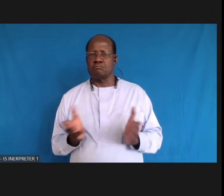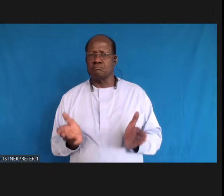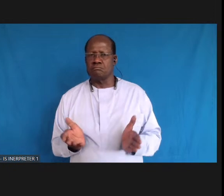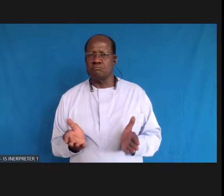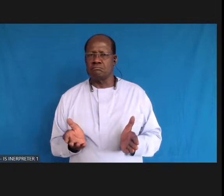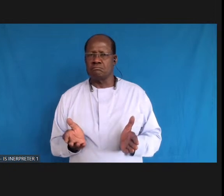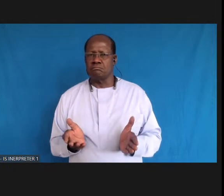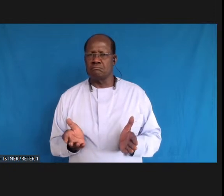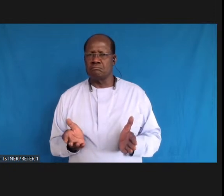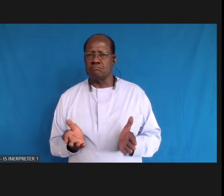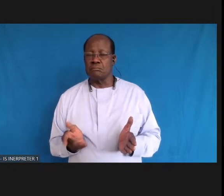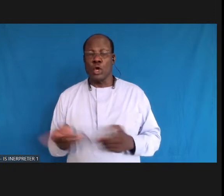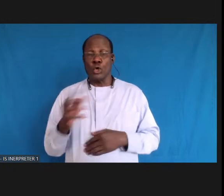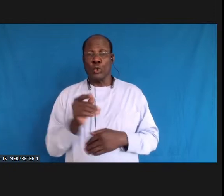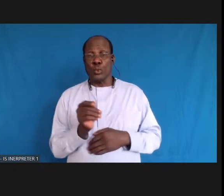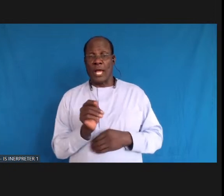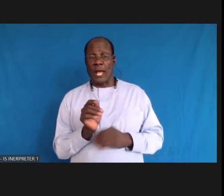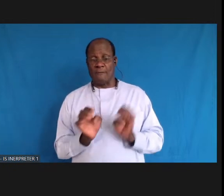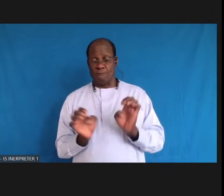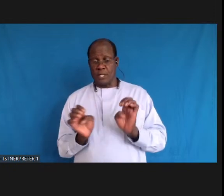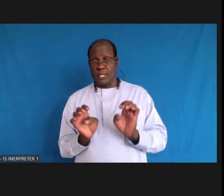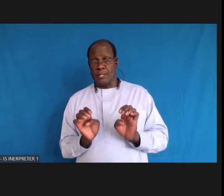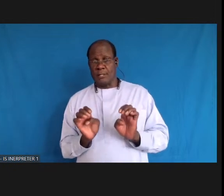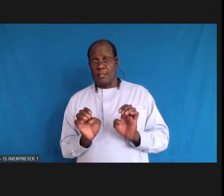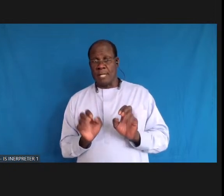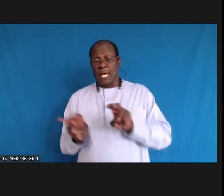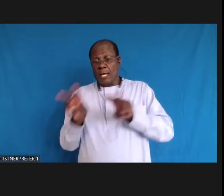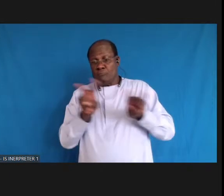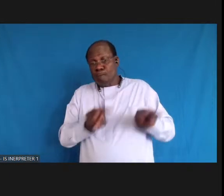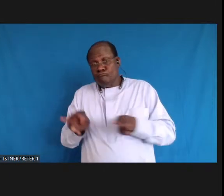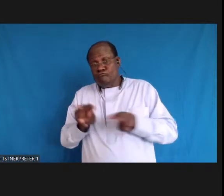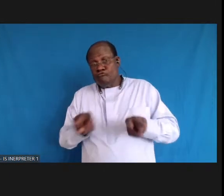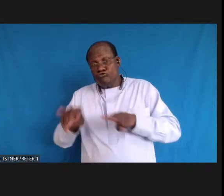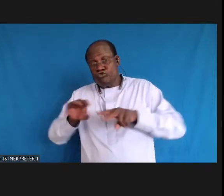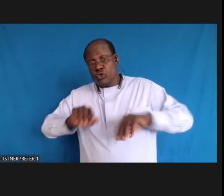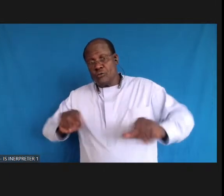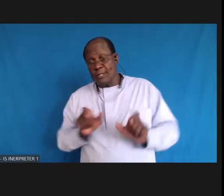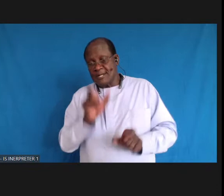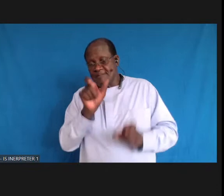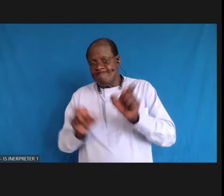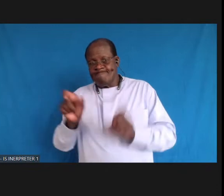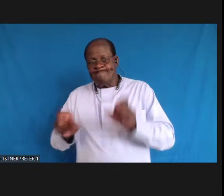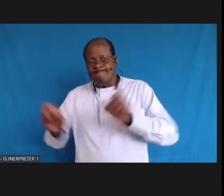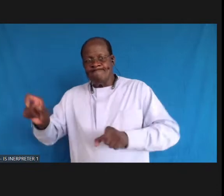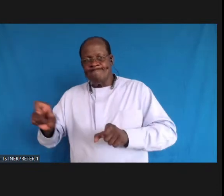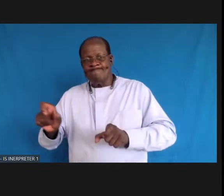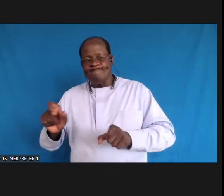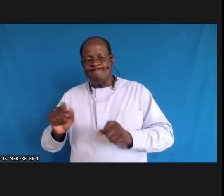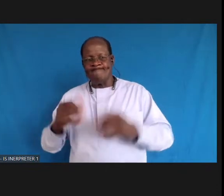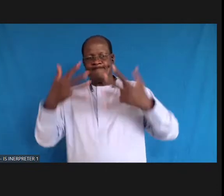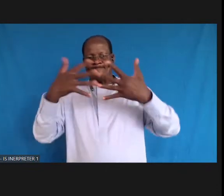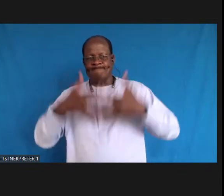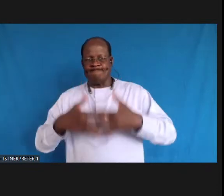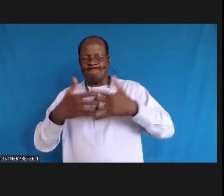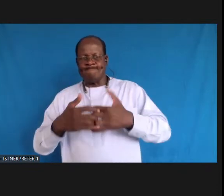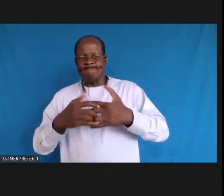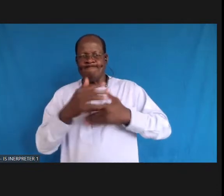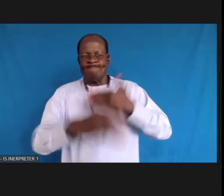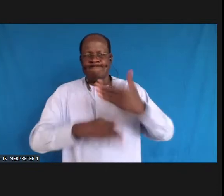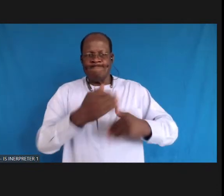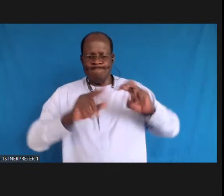evaluation by peer review mechanisms, and also to look at